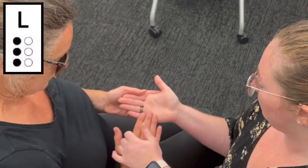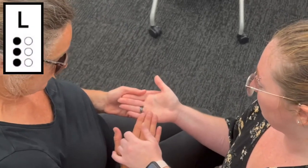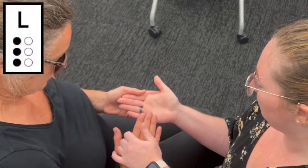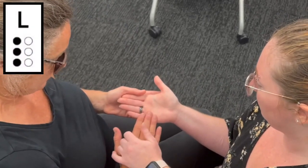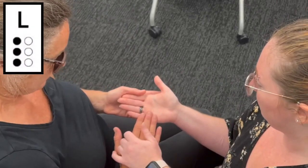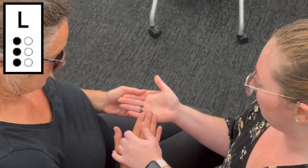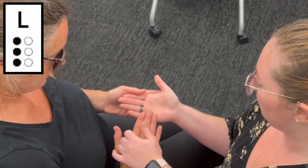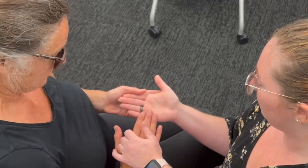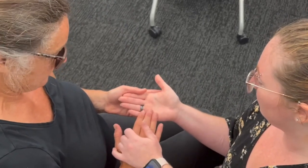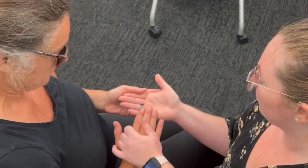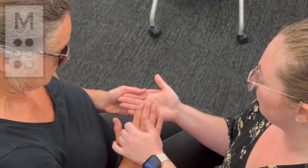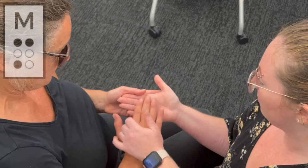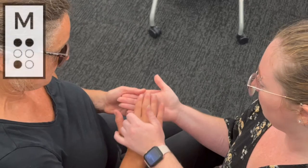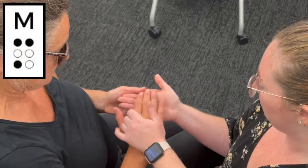Dots 1, 3, and 4.